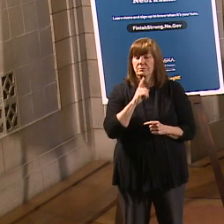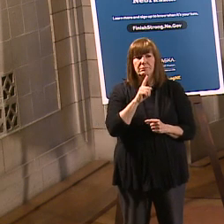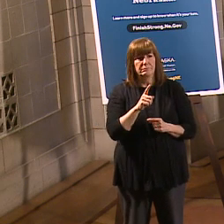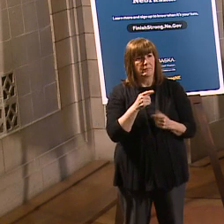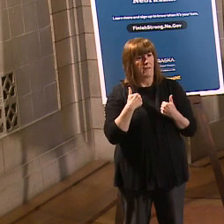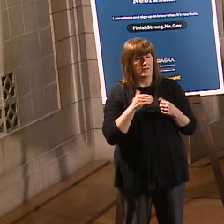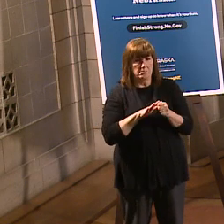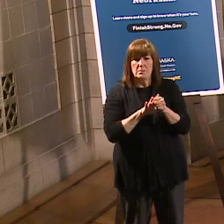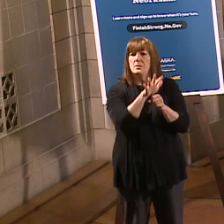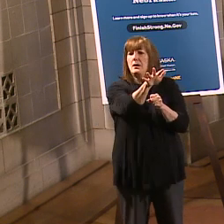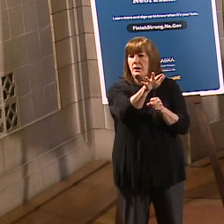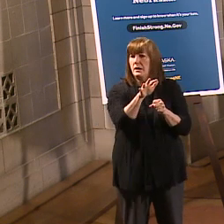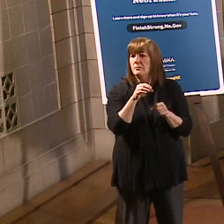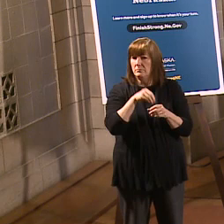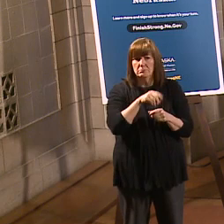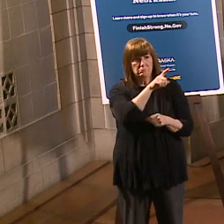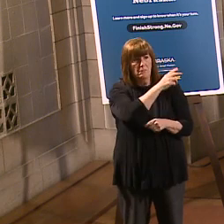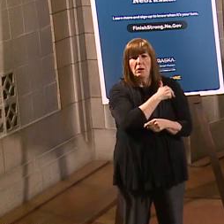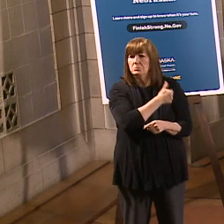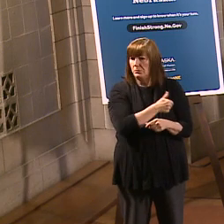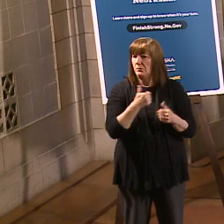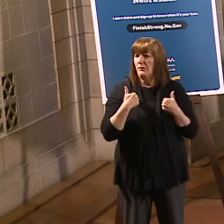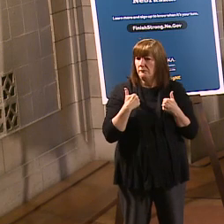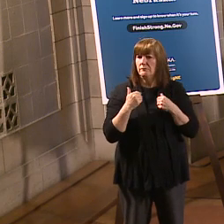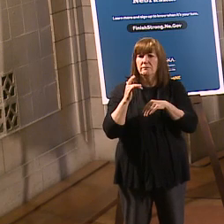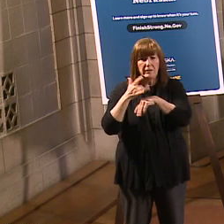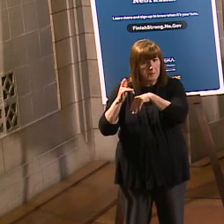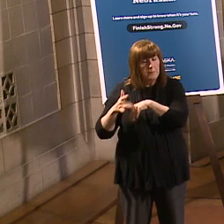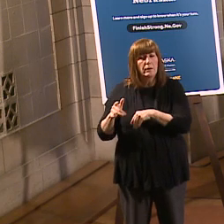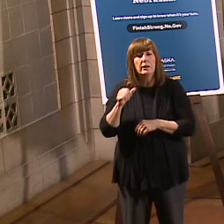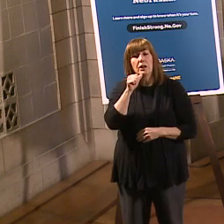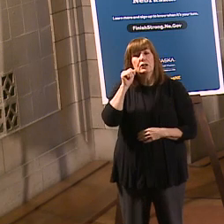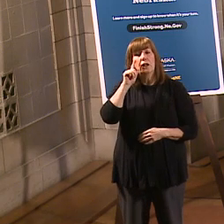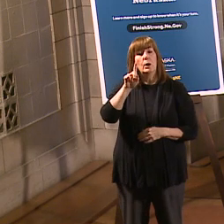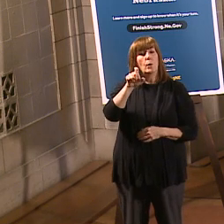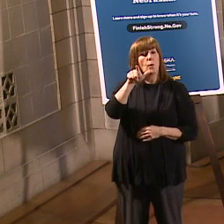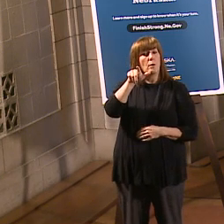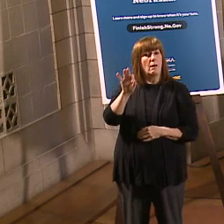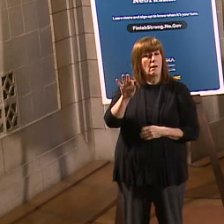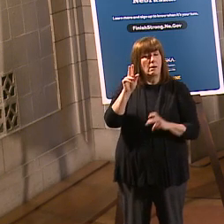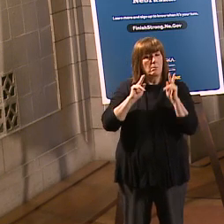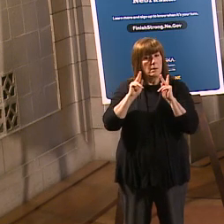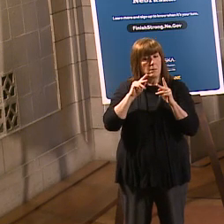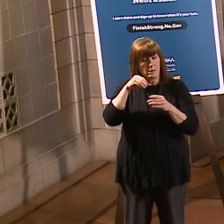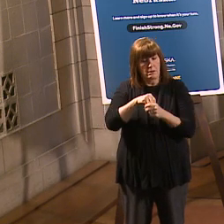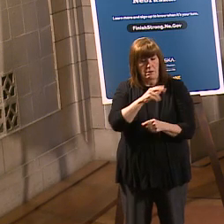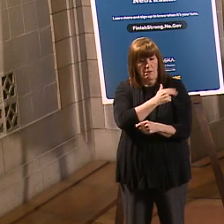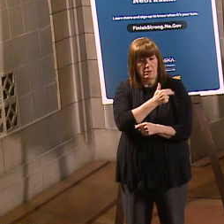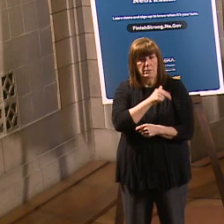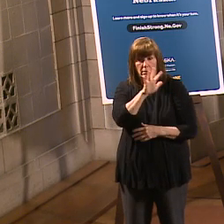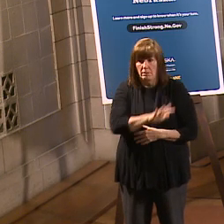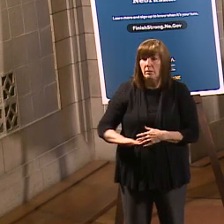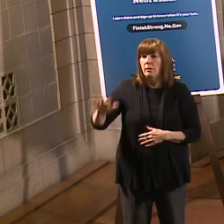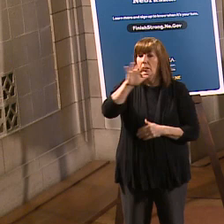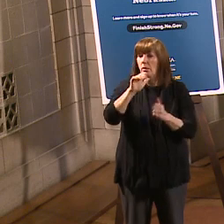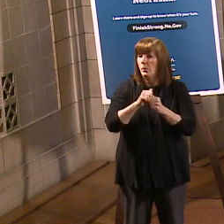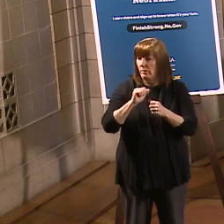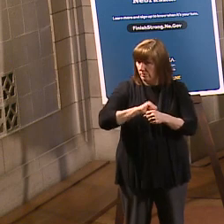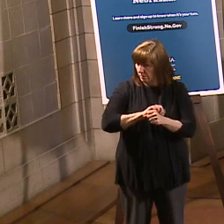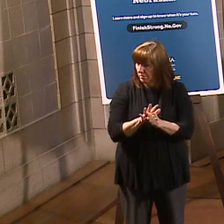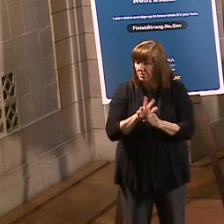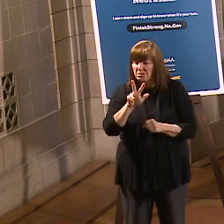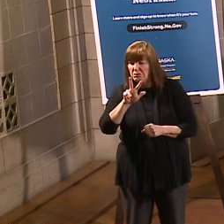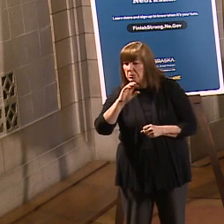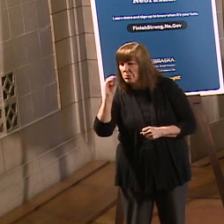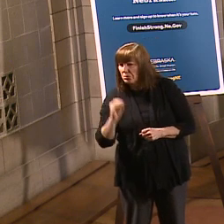hospital capacity. Yesterday, we were at 129 people in the hospital with coronavirus. So that's about 3%,